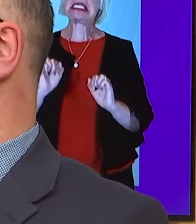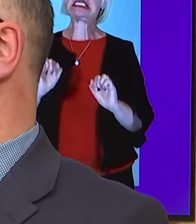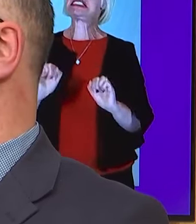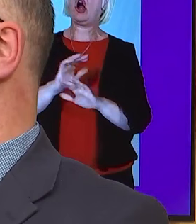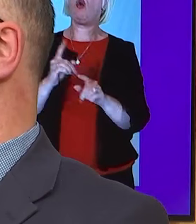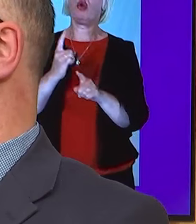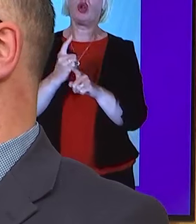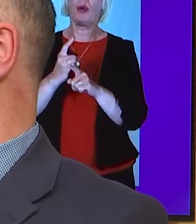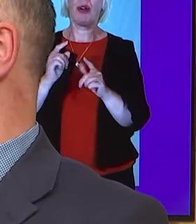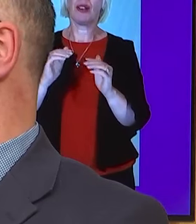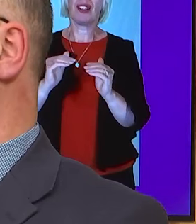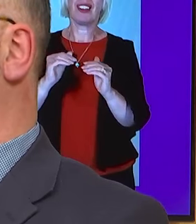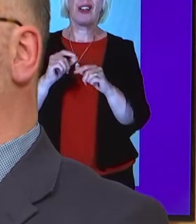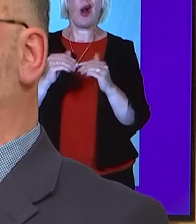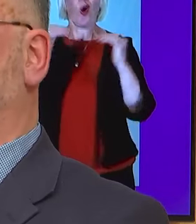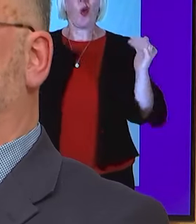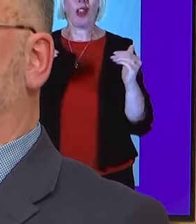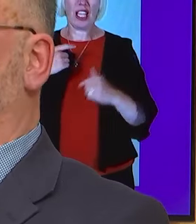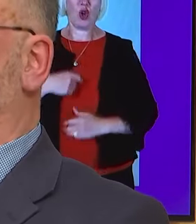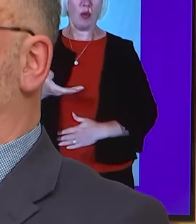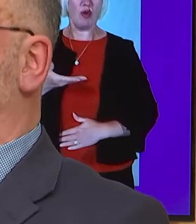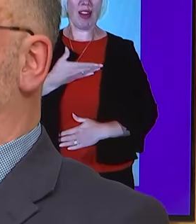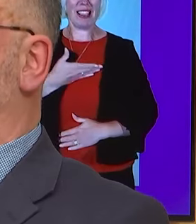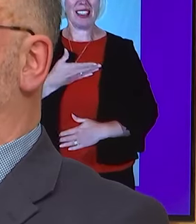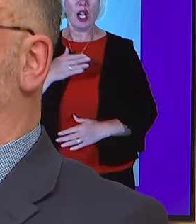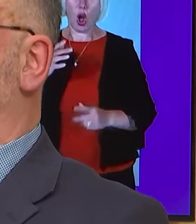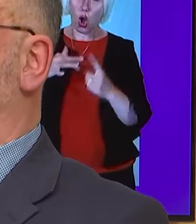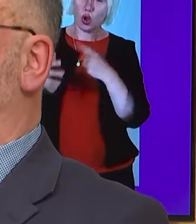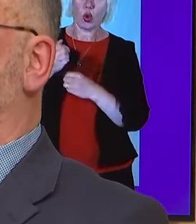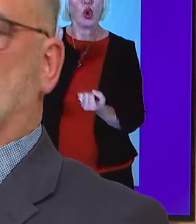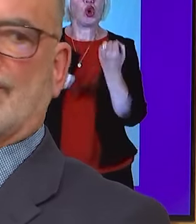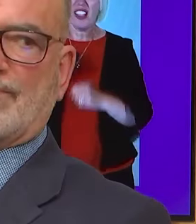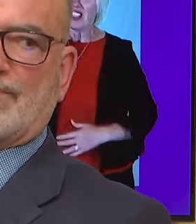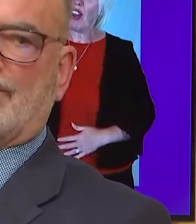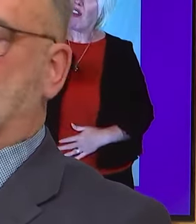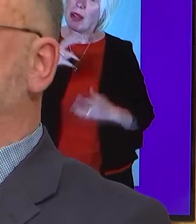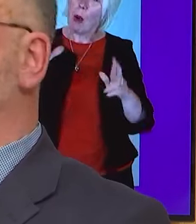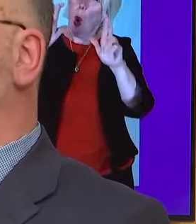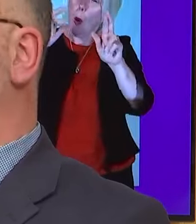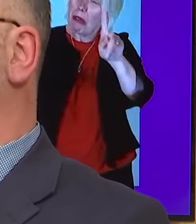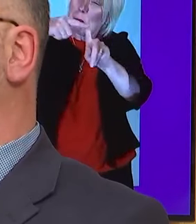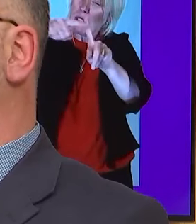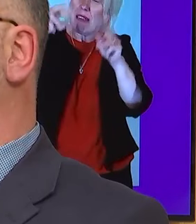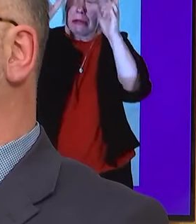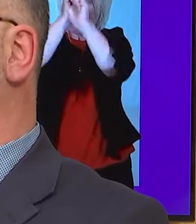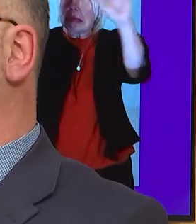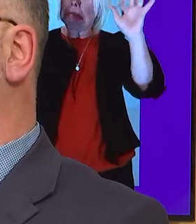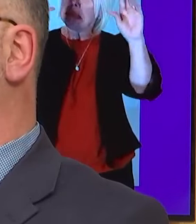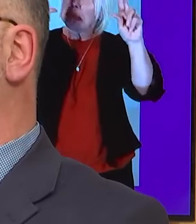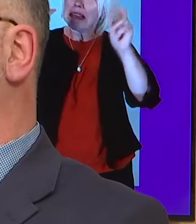social justice for all, because I feel like that might be a bit ambitious, although I am an optimist. I actually think within the next